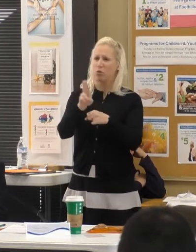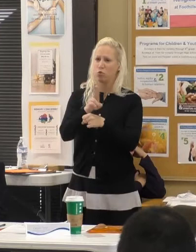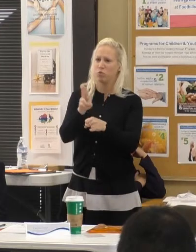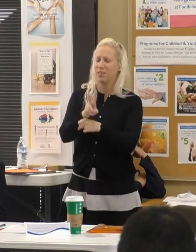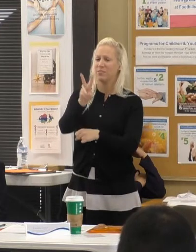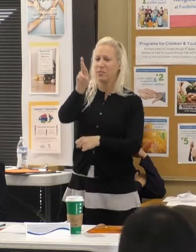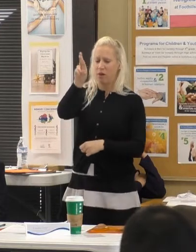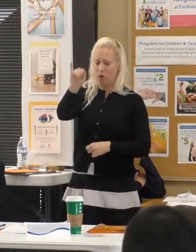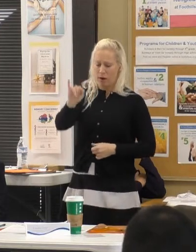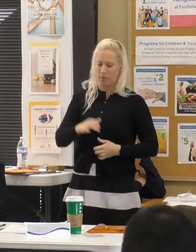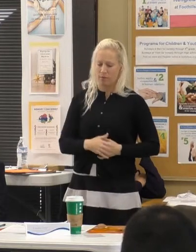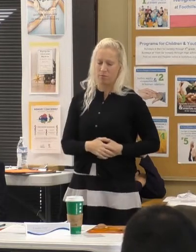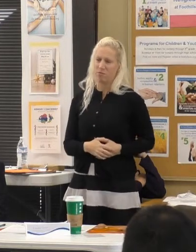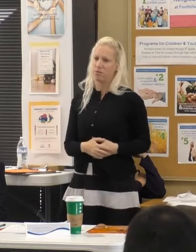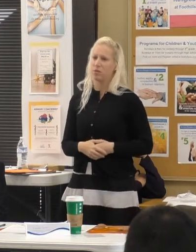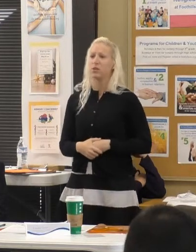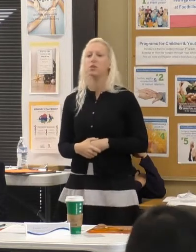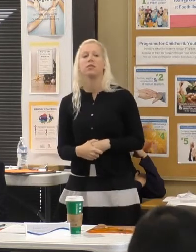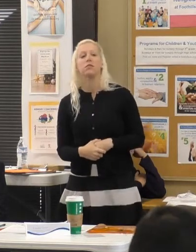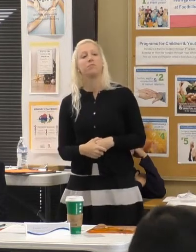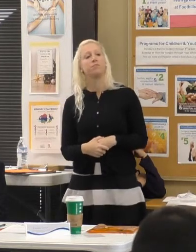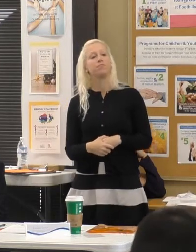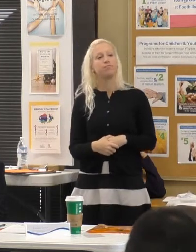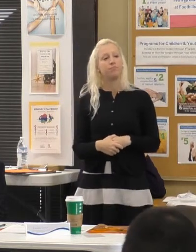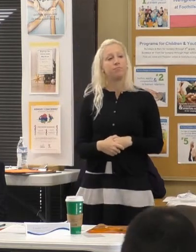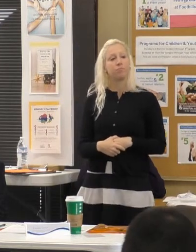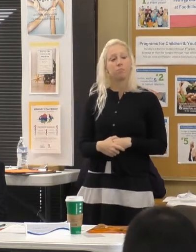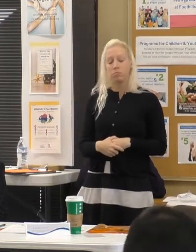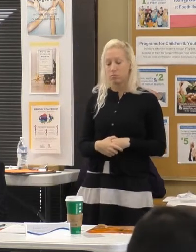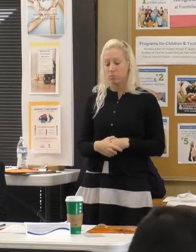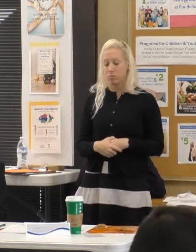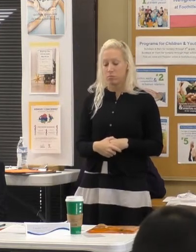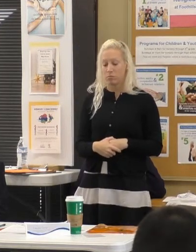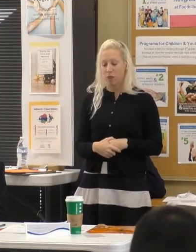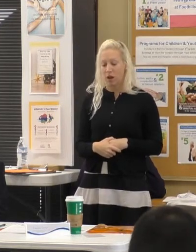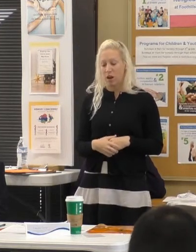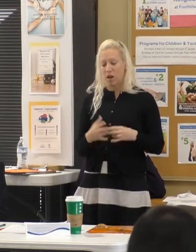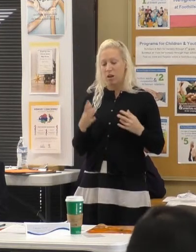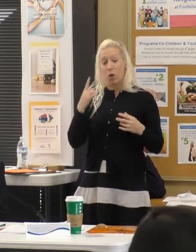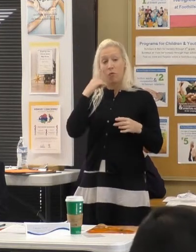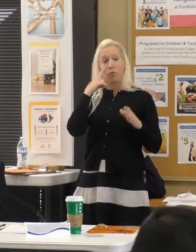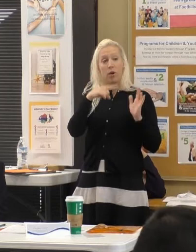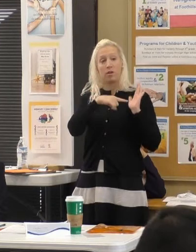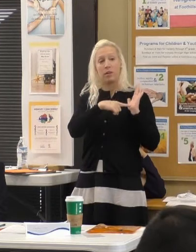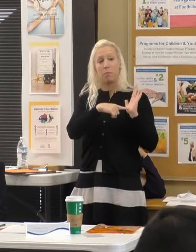There's many different times where you can use VRI.